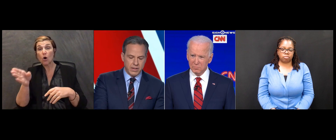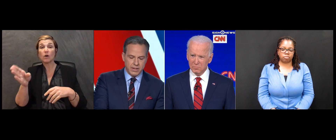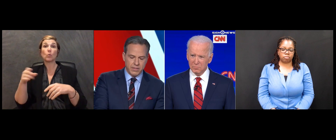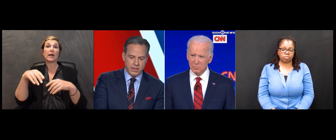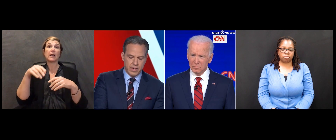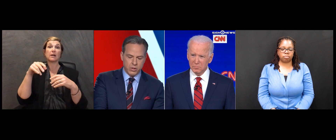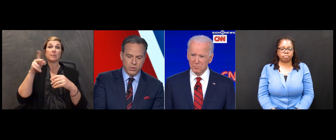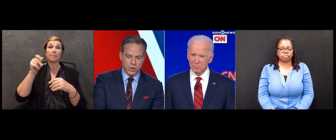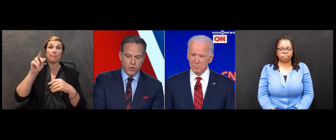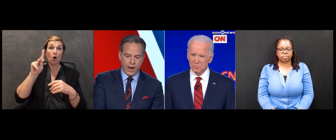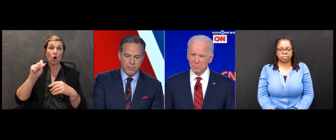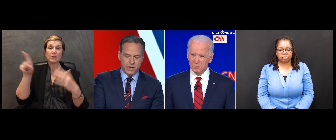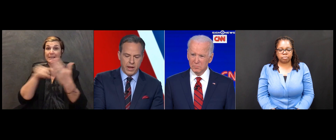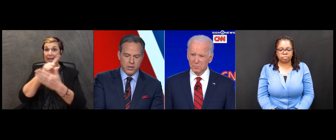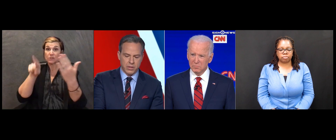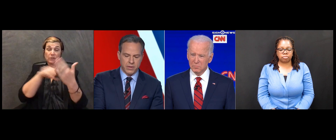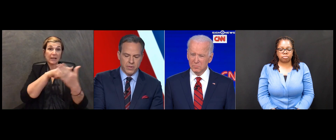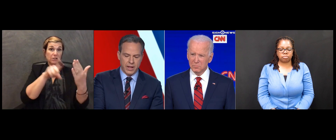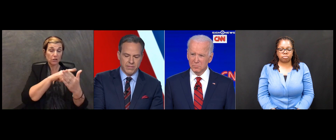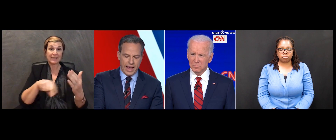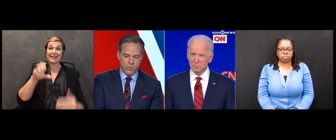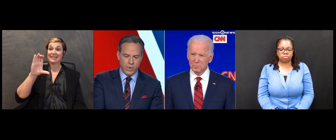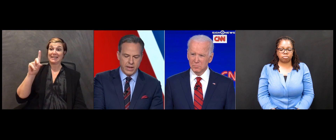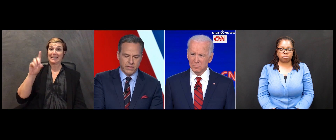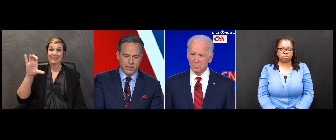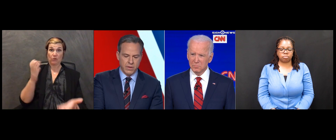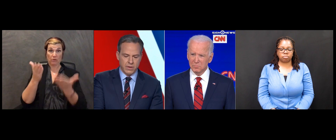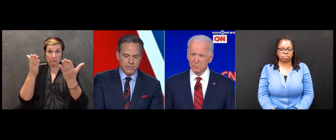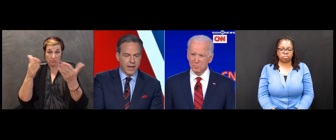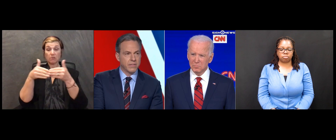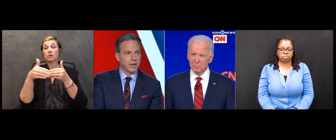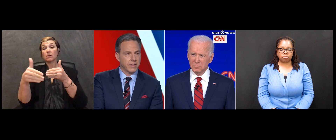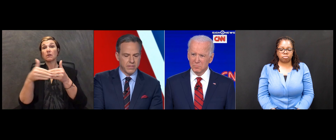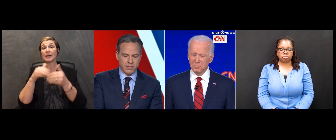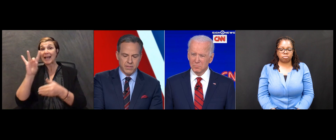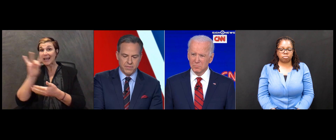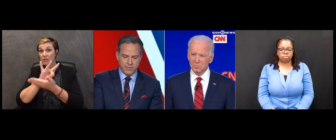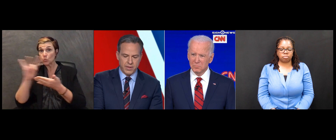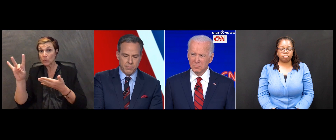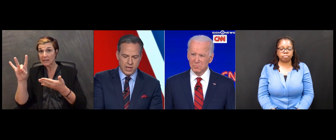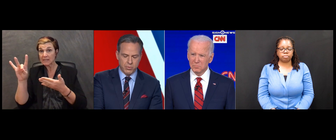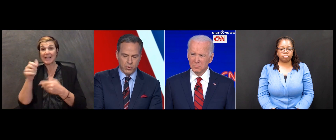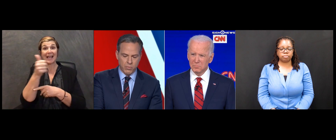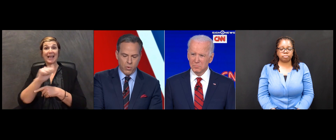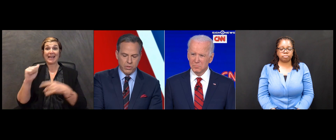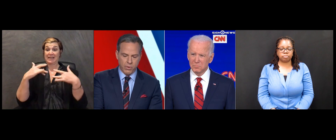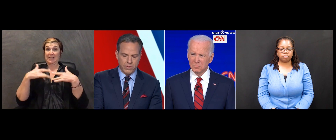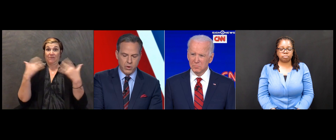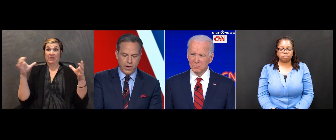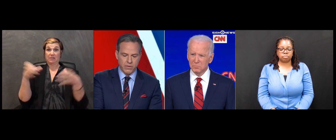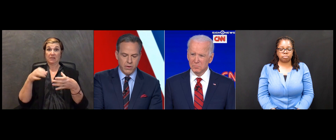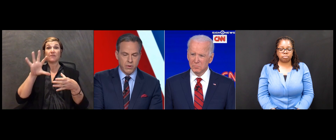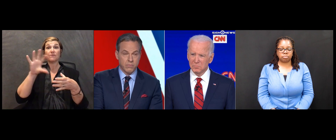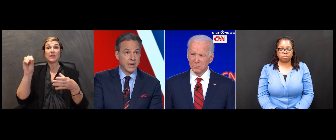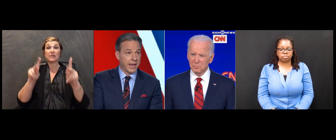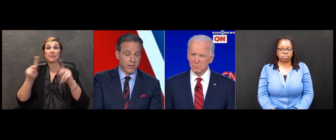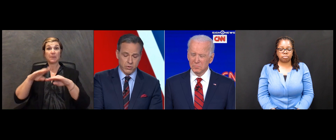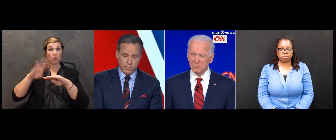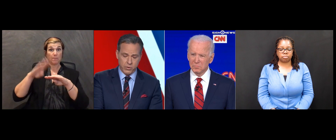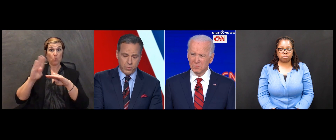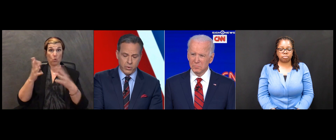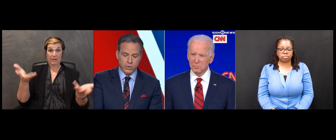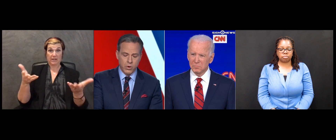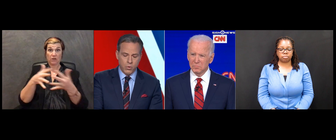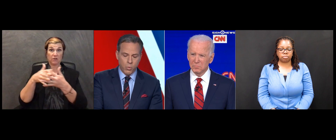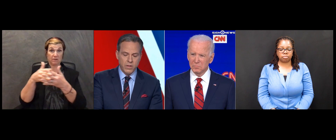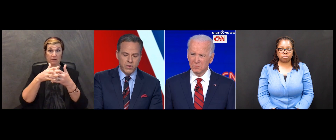the CDC issued a new recommendation that for the next 8 weeks, events that consist of 50 people or more throughout the U.S. be canceled